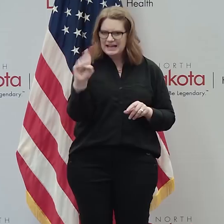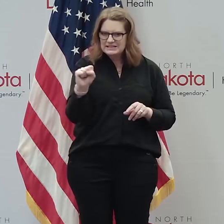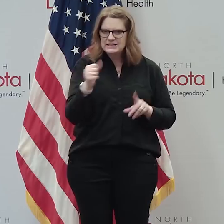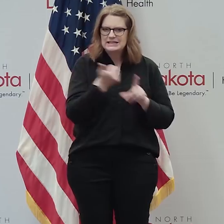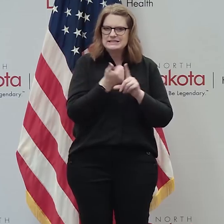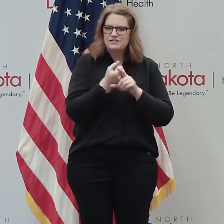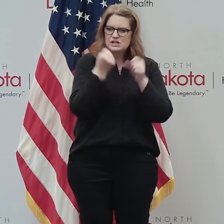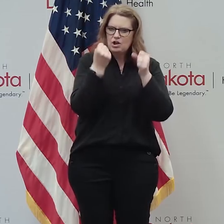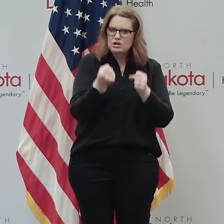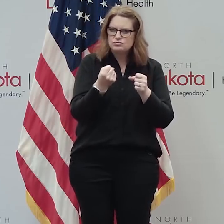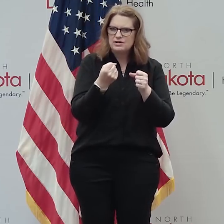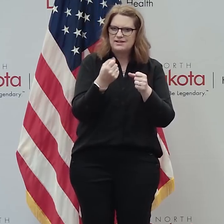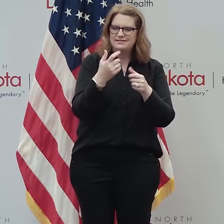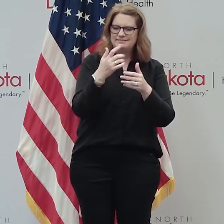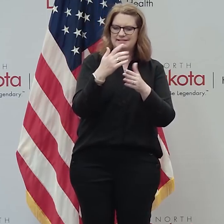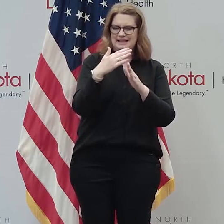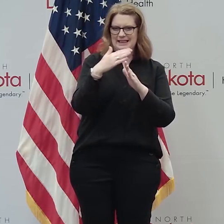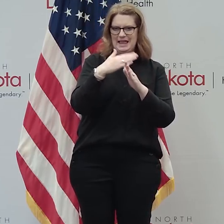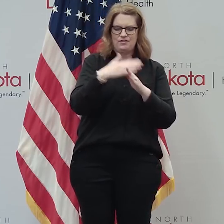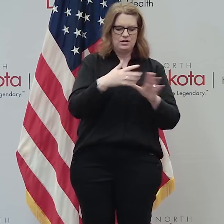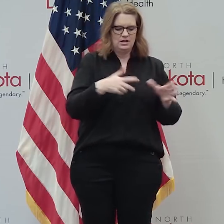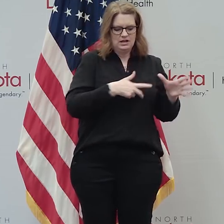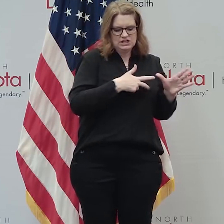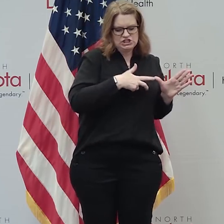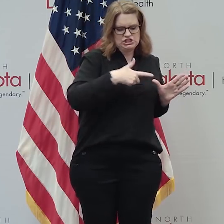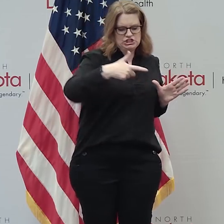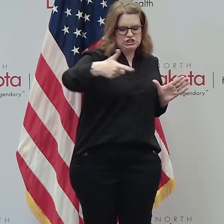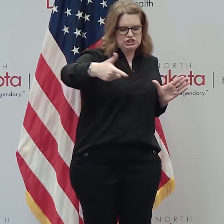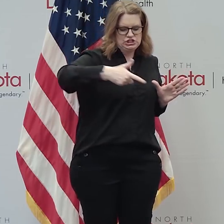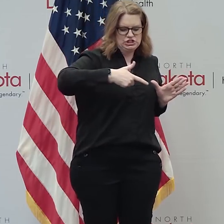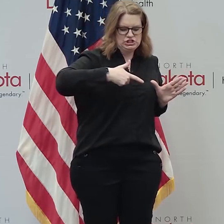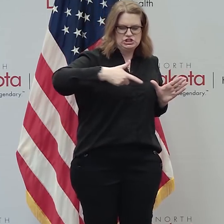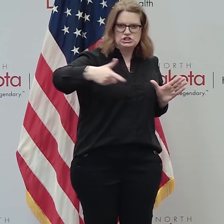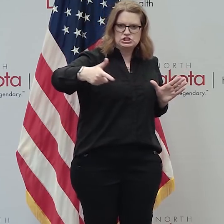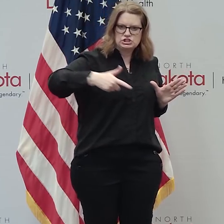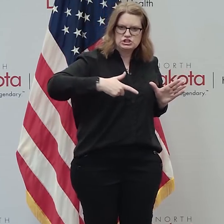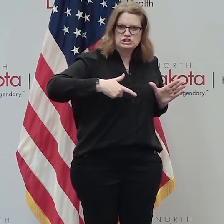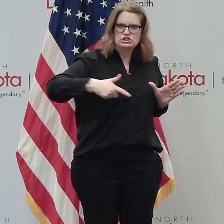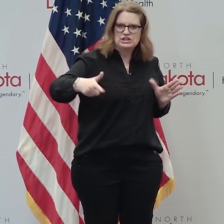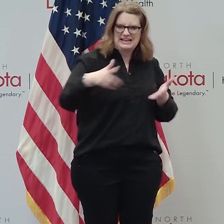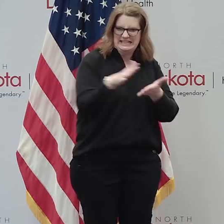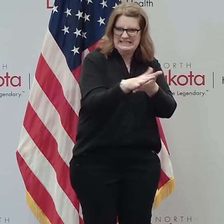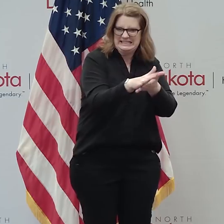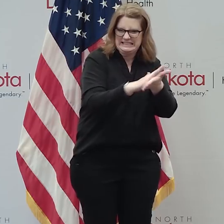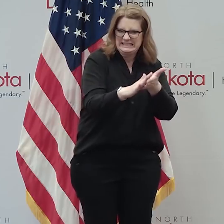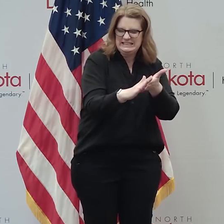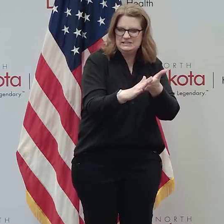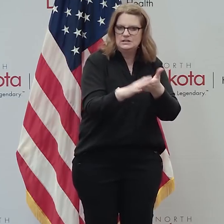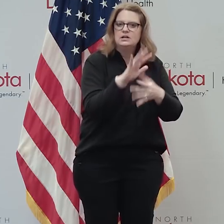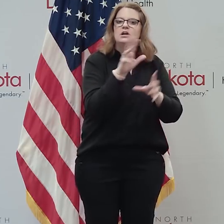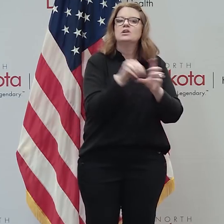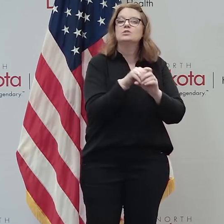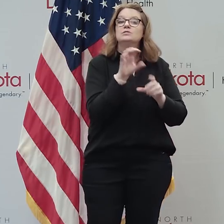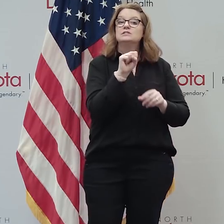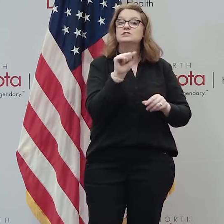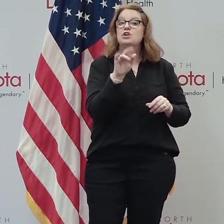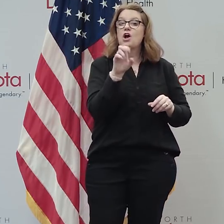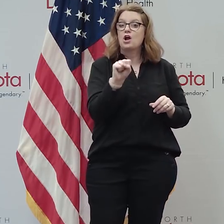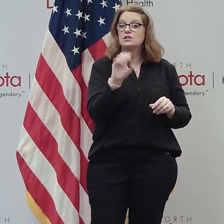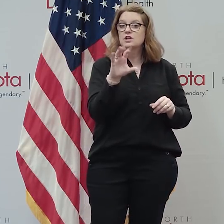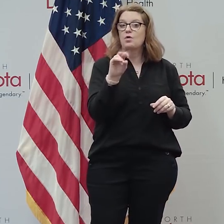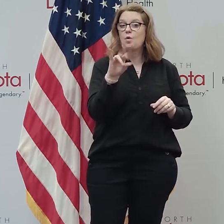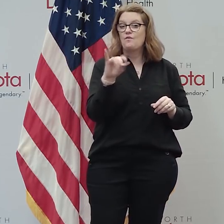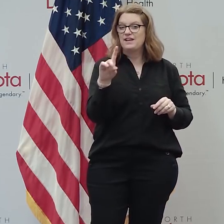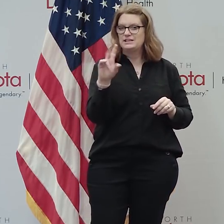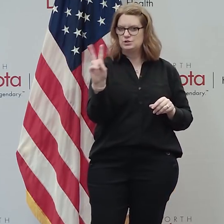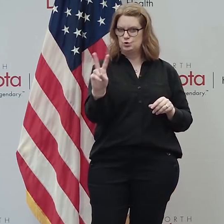concentrated level for 2.5 hours, decontaminates all biological contaminants, including the SARS COVID-2,